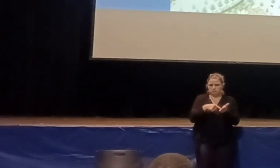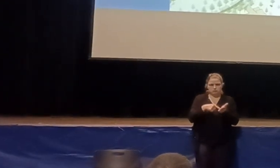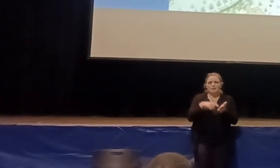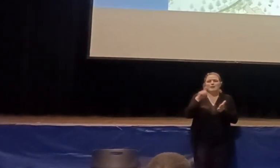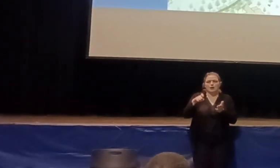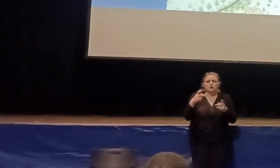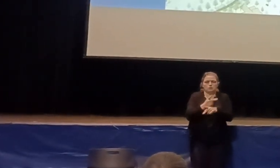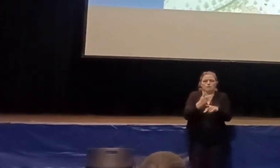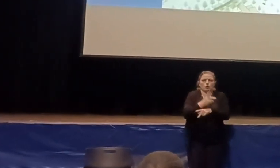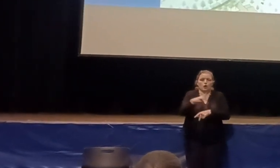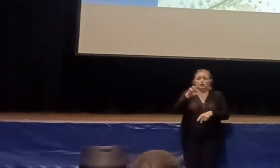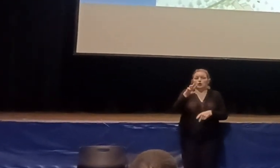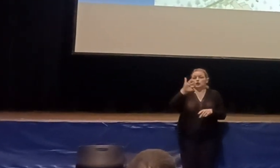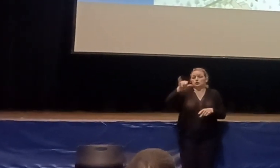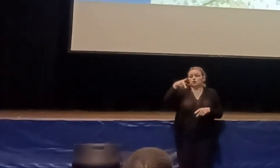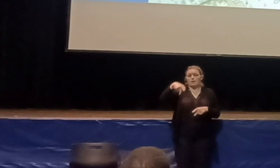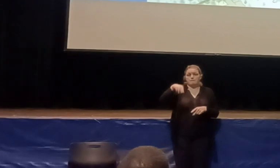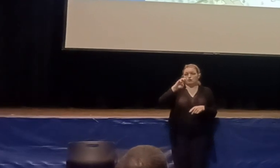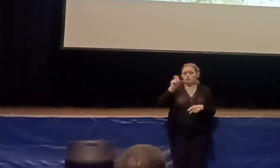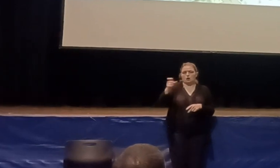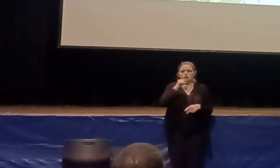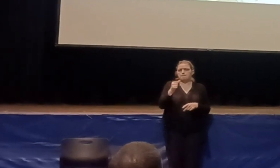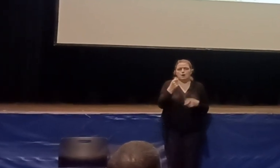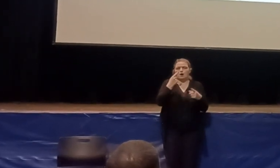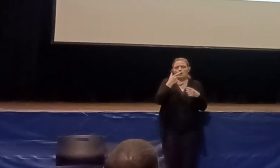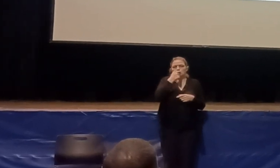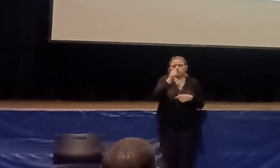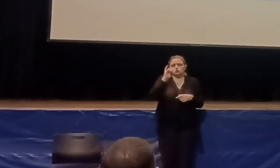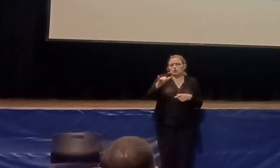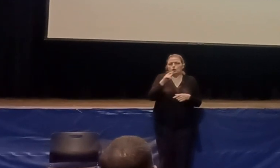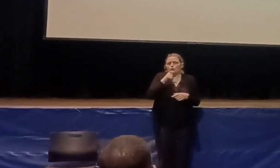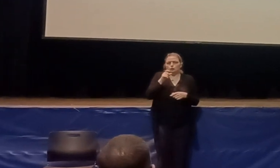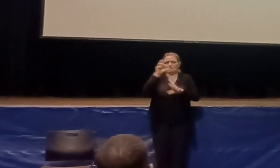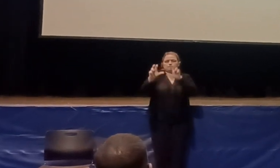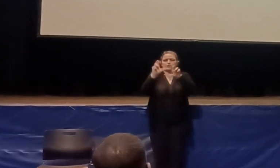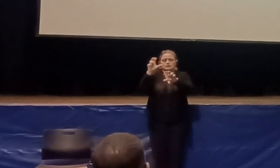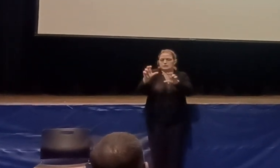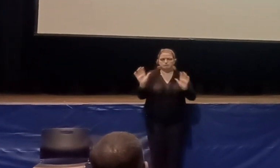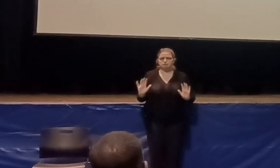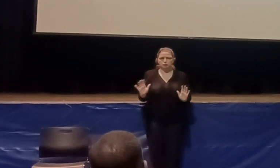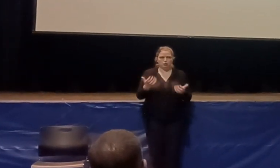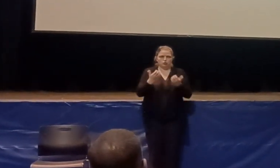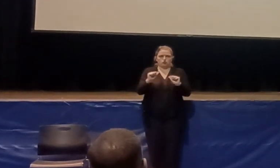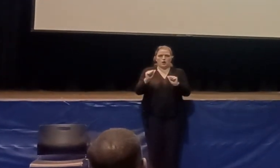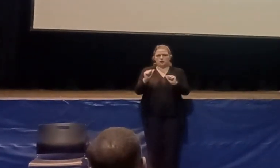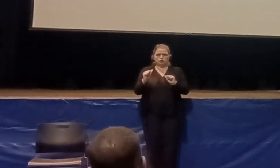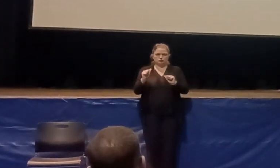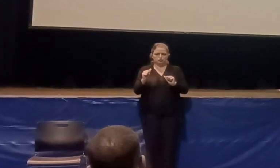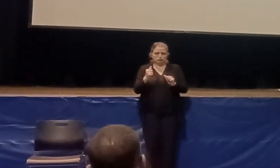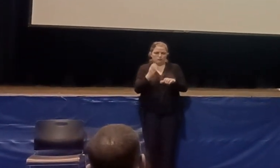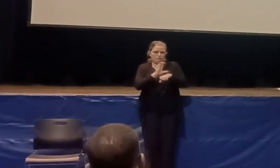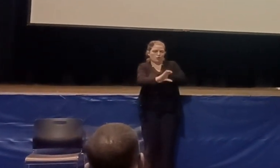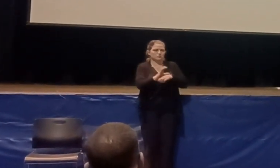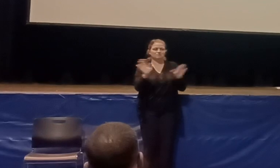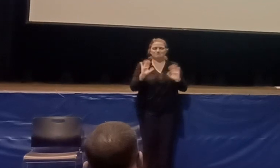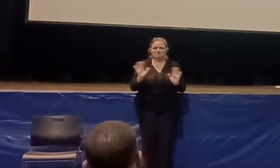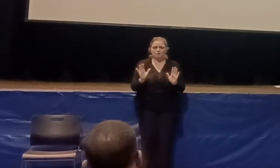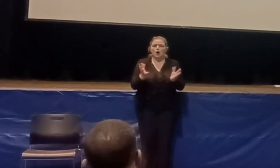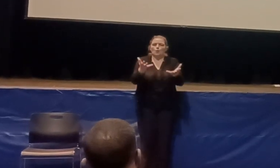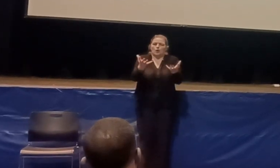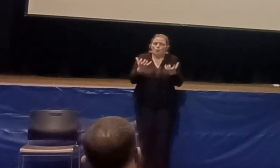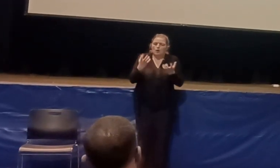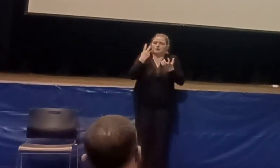worked out. JP Rocks, I'm not interested in stakeholders who are trying to get their way here and build things. That's not what I want.